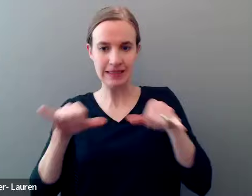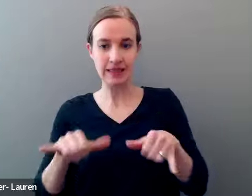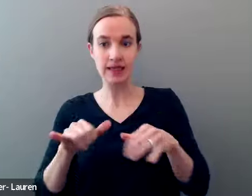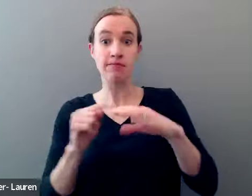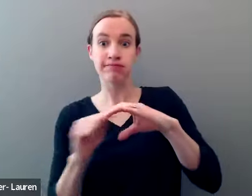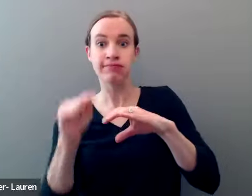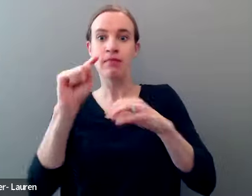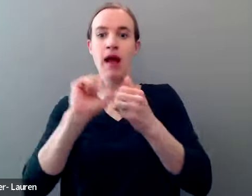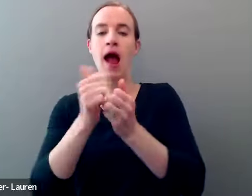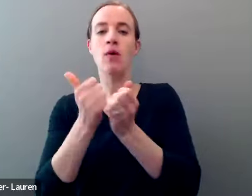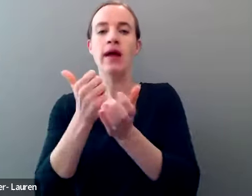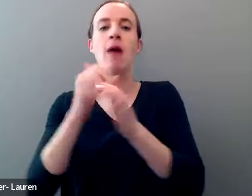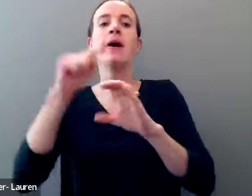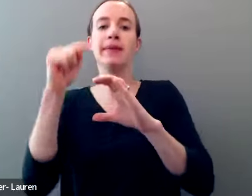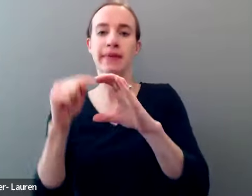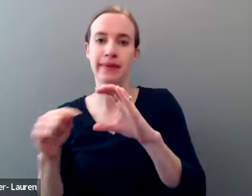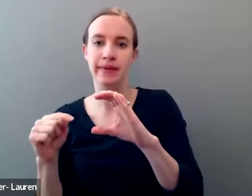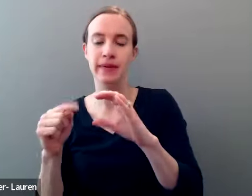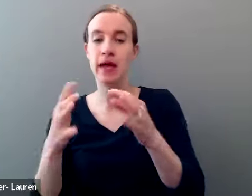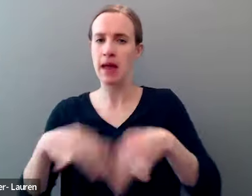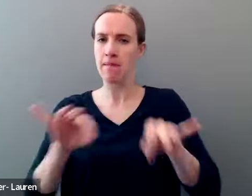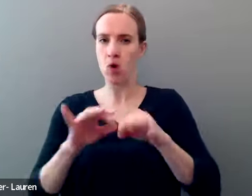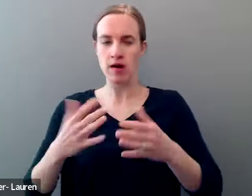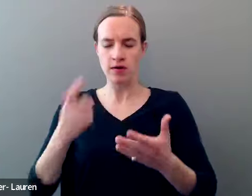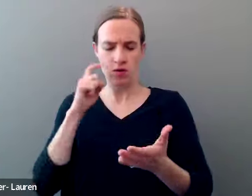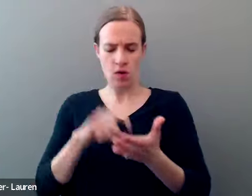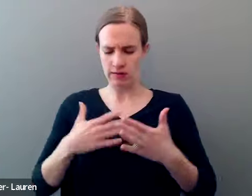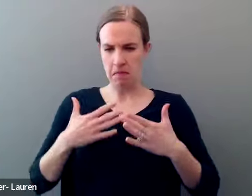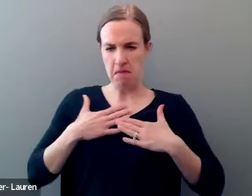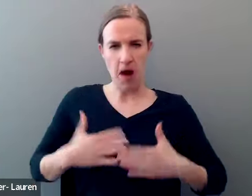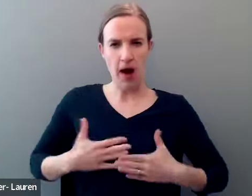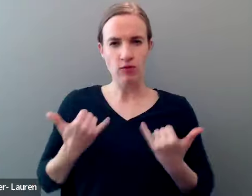happening inside the body in the present moment. So think of tasting a lemon.